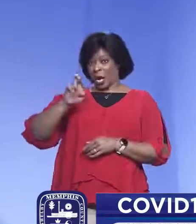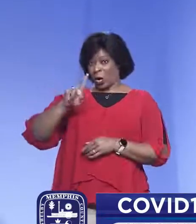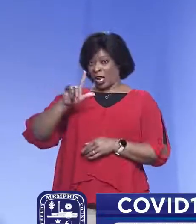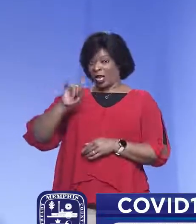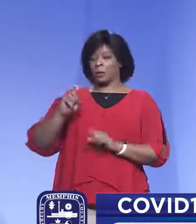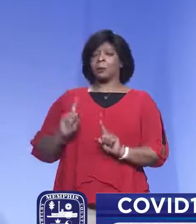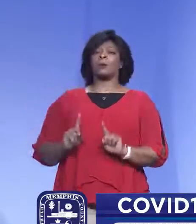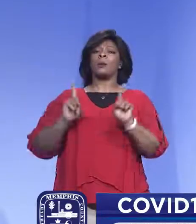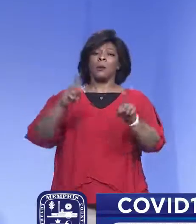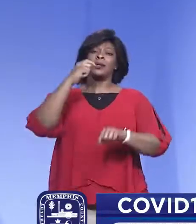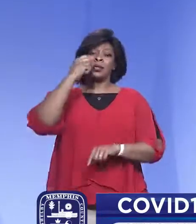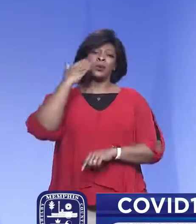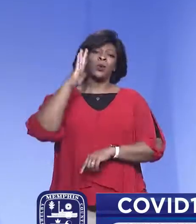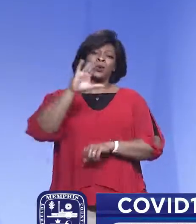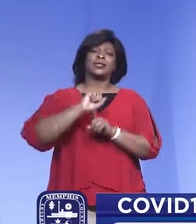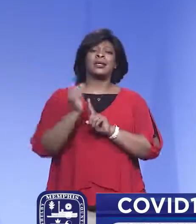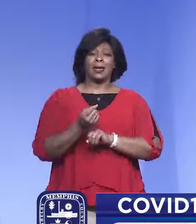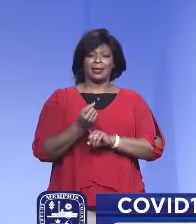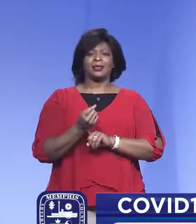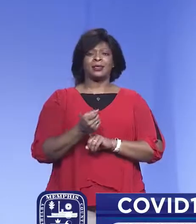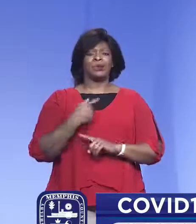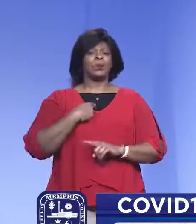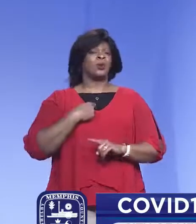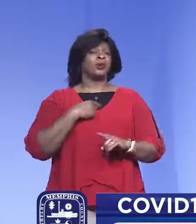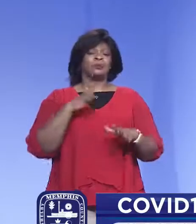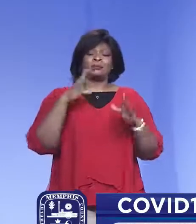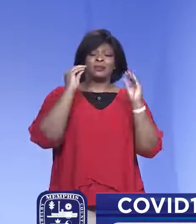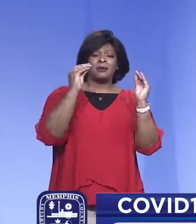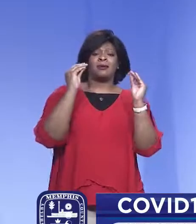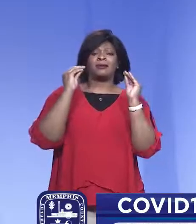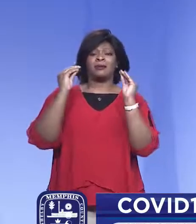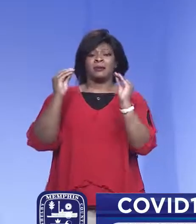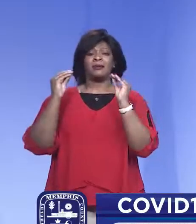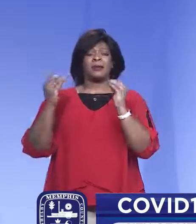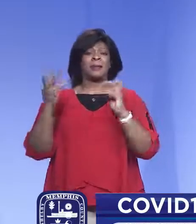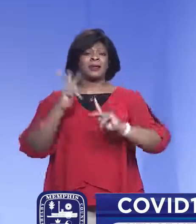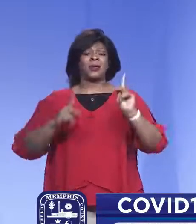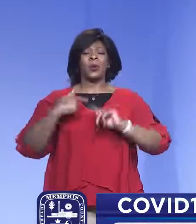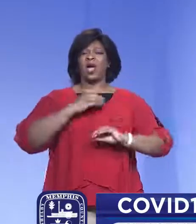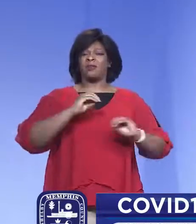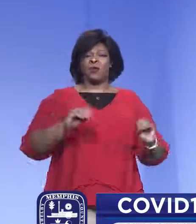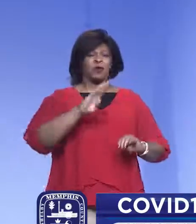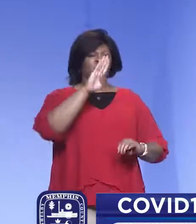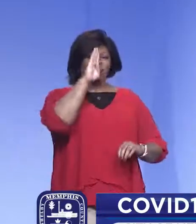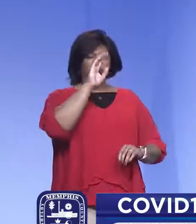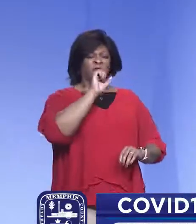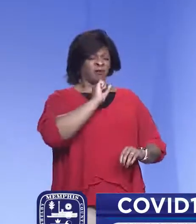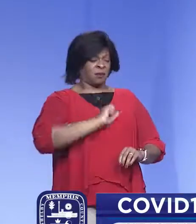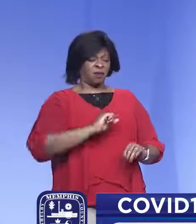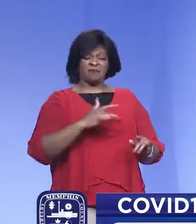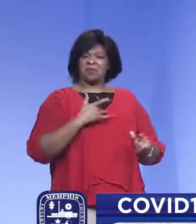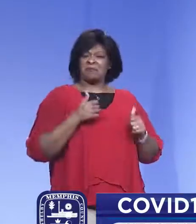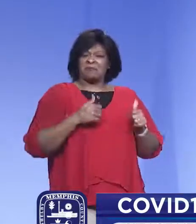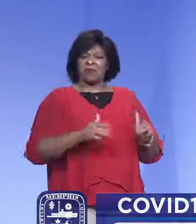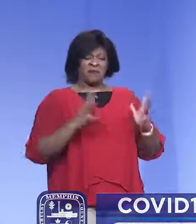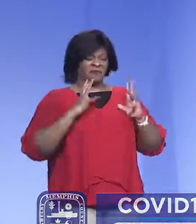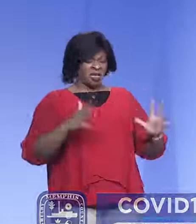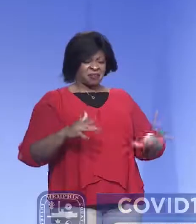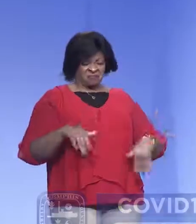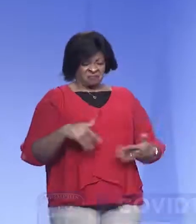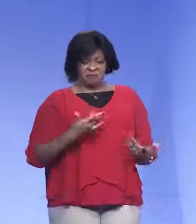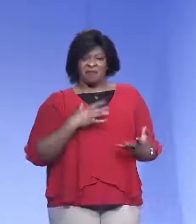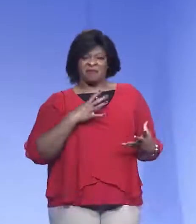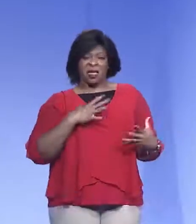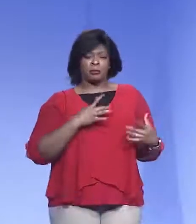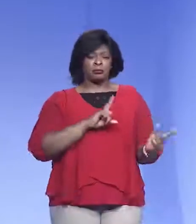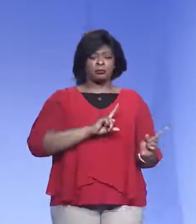get tested and know your status. We've caught hundreds of people who were asymptomatic, in other words, feeling no symptoms whatsoever,